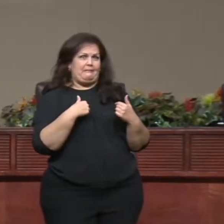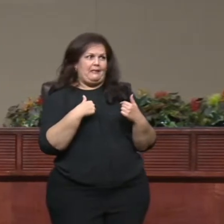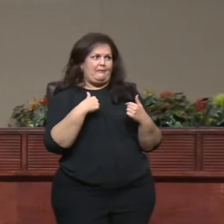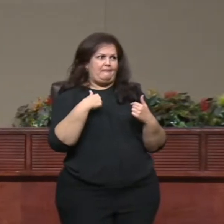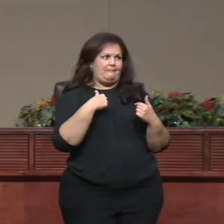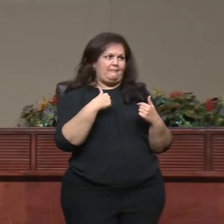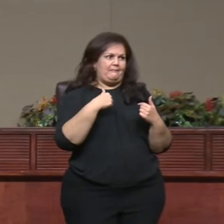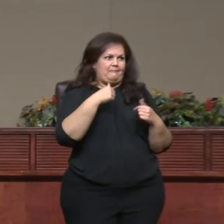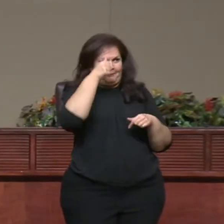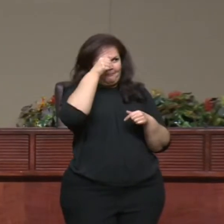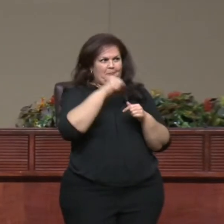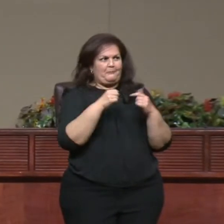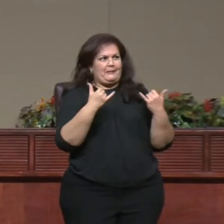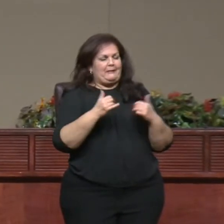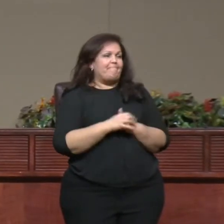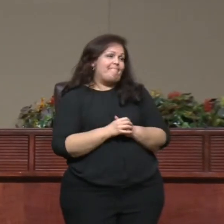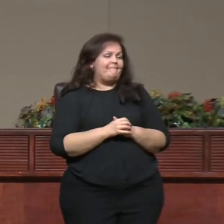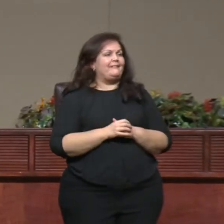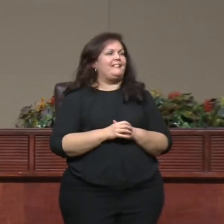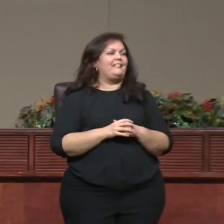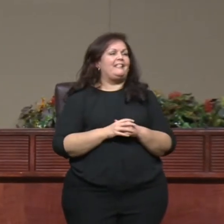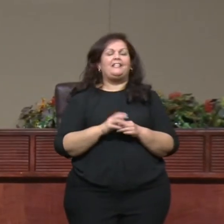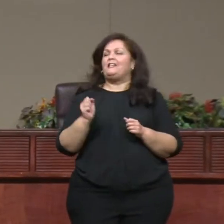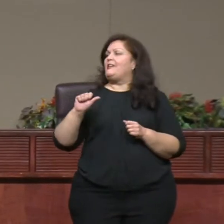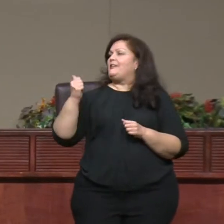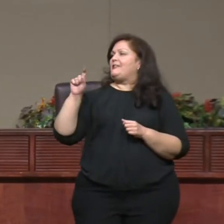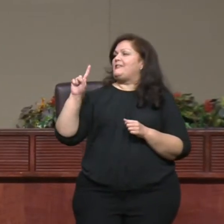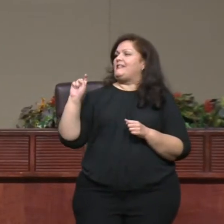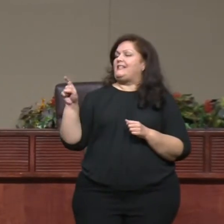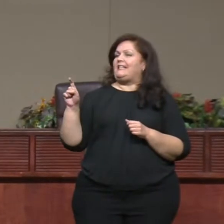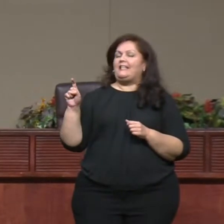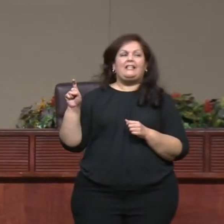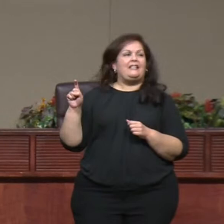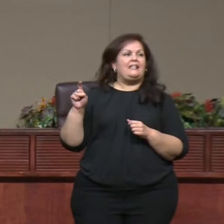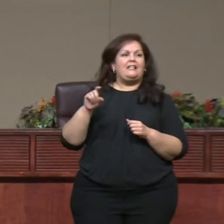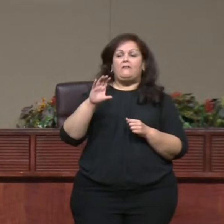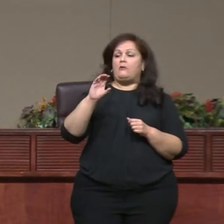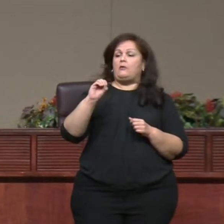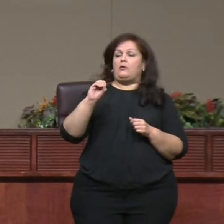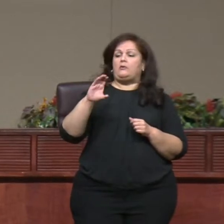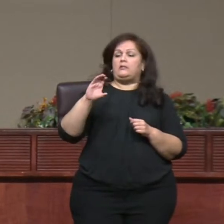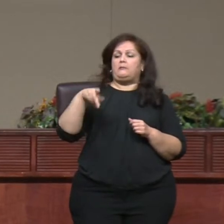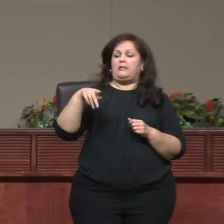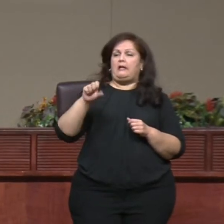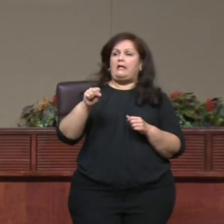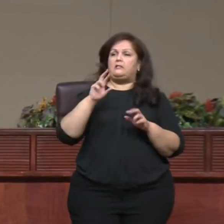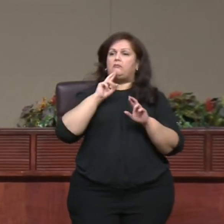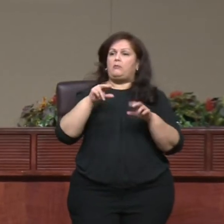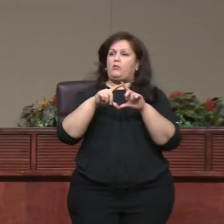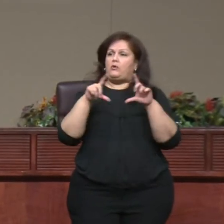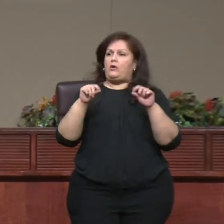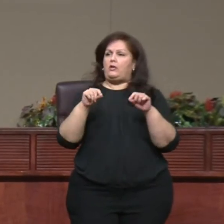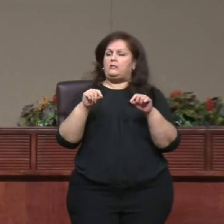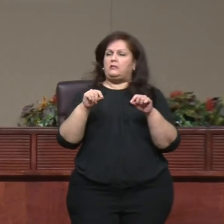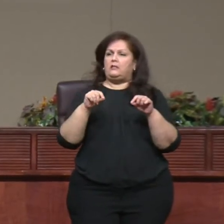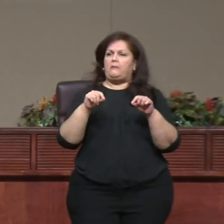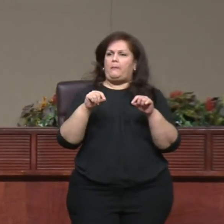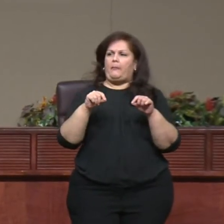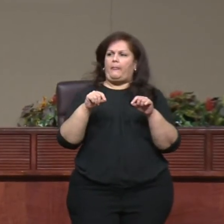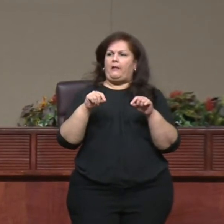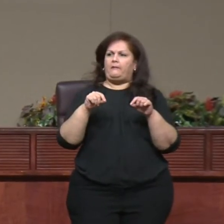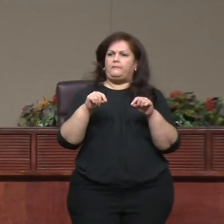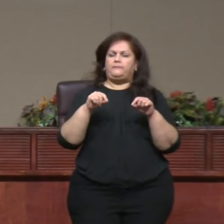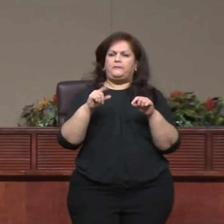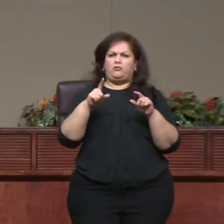head. Her follow-up dealing with OCPS report cards were, report cards